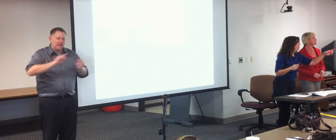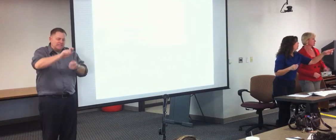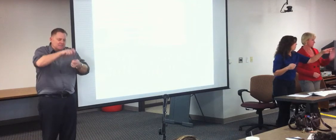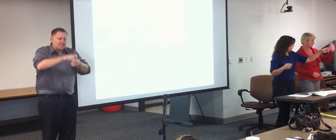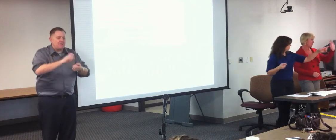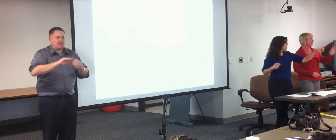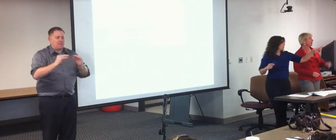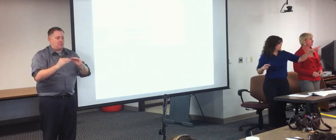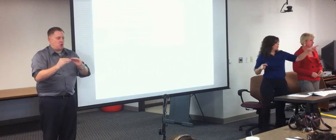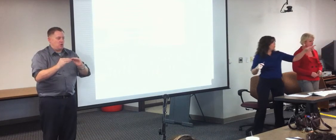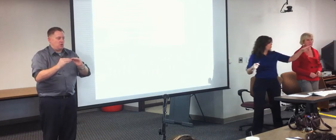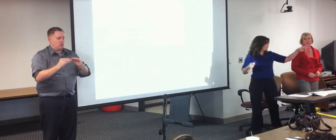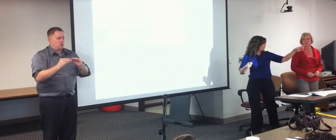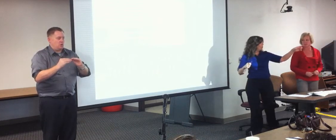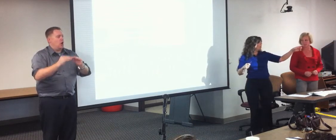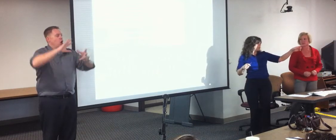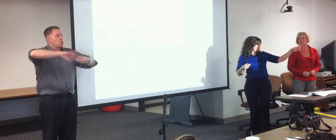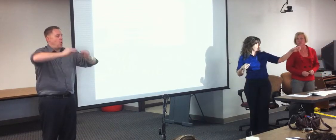Oh.